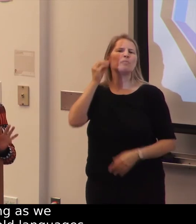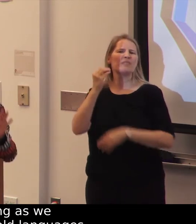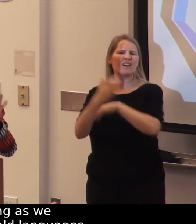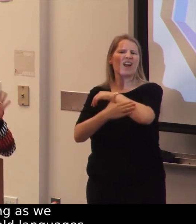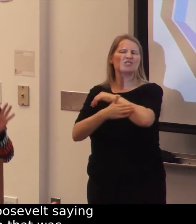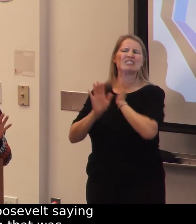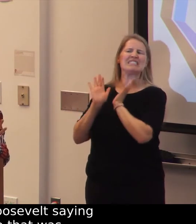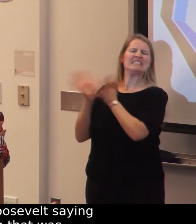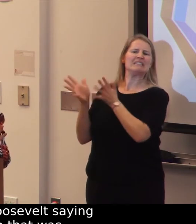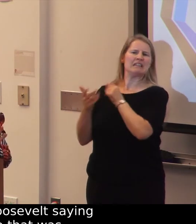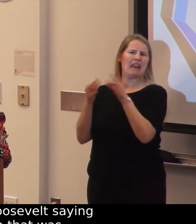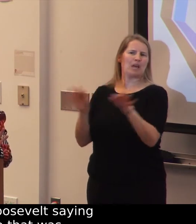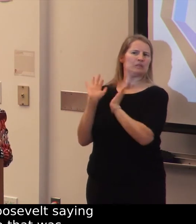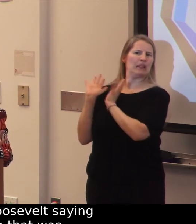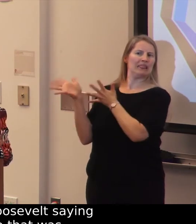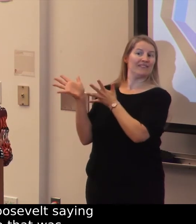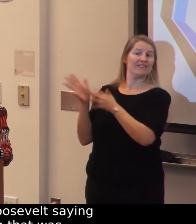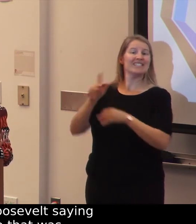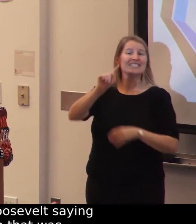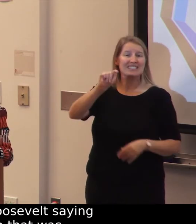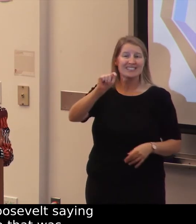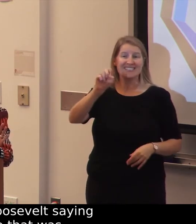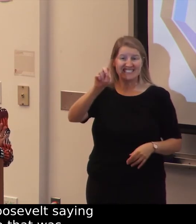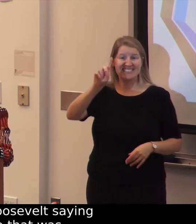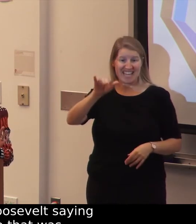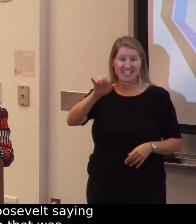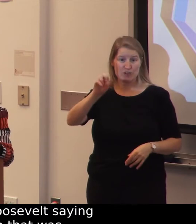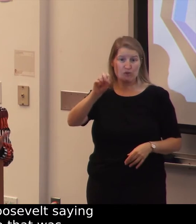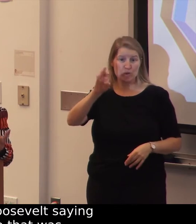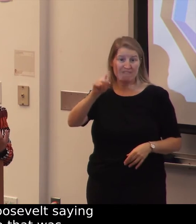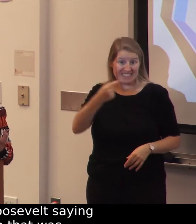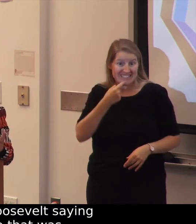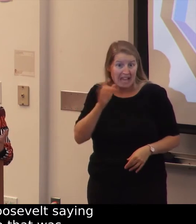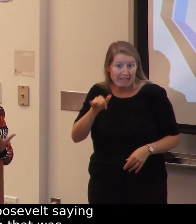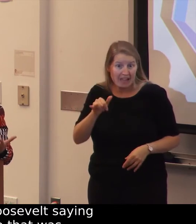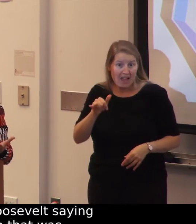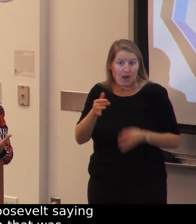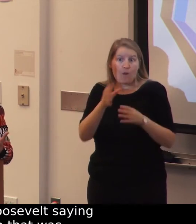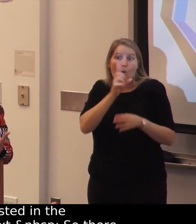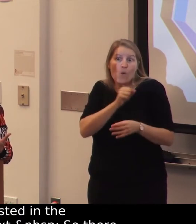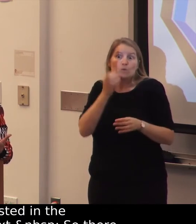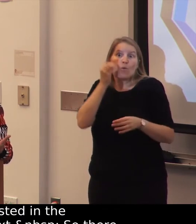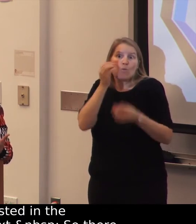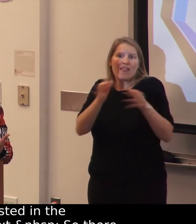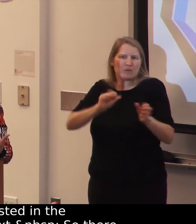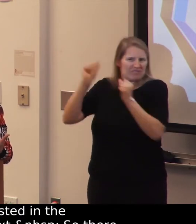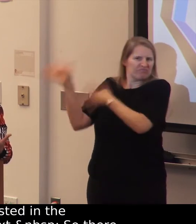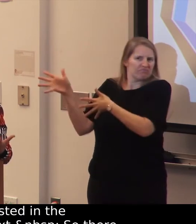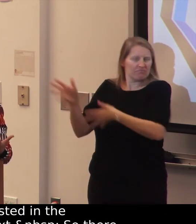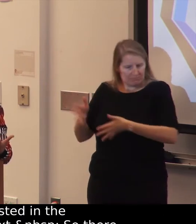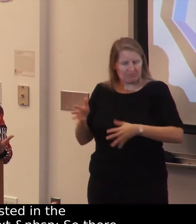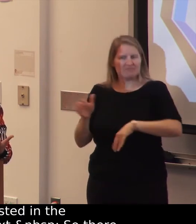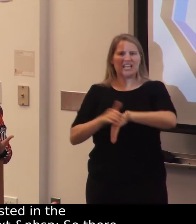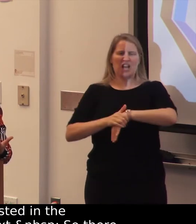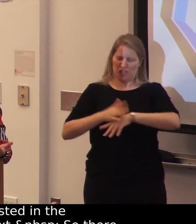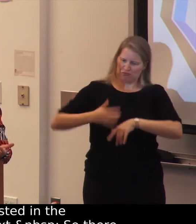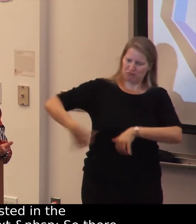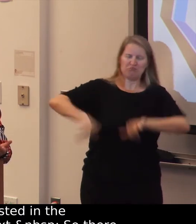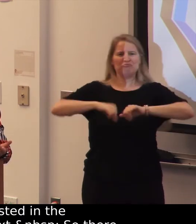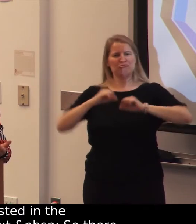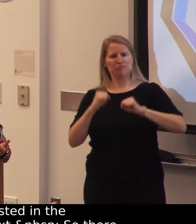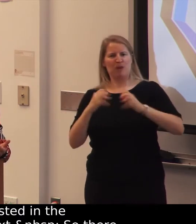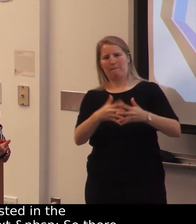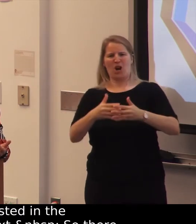right? And everyone has quoted Theodore Roosevelt saying that, right? So that was one particular ideology that existed in the